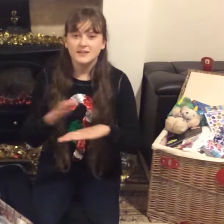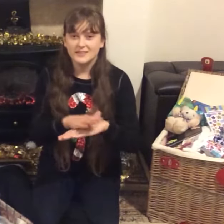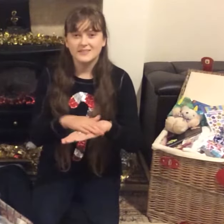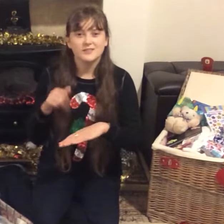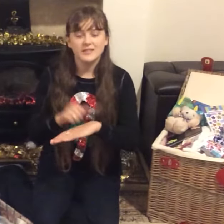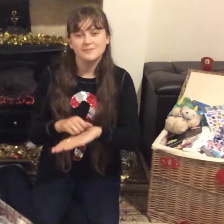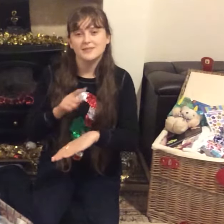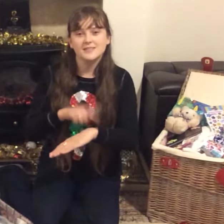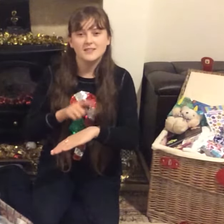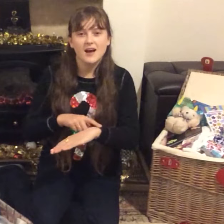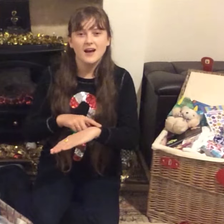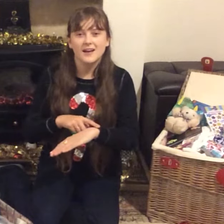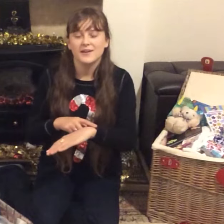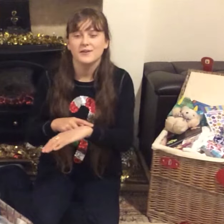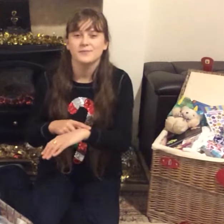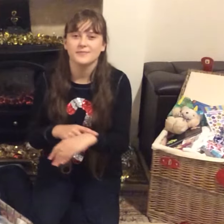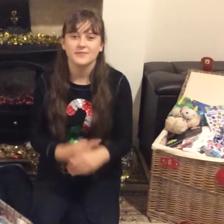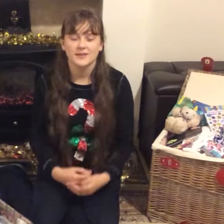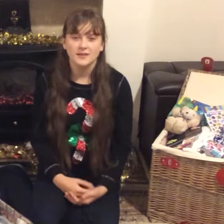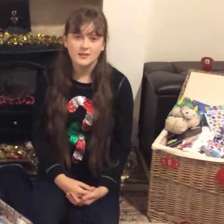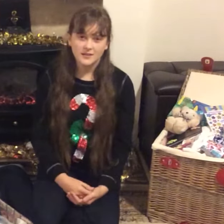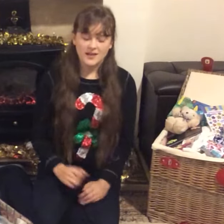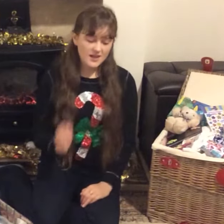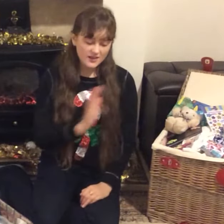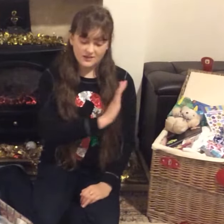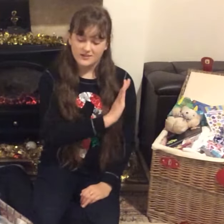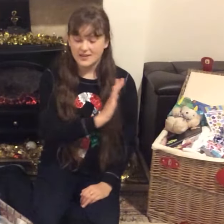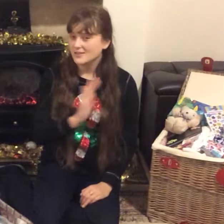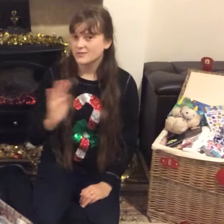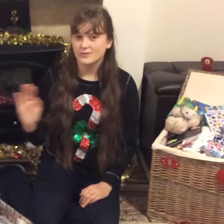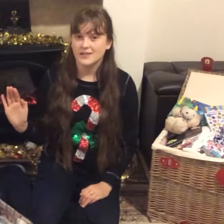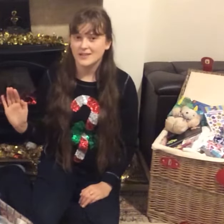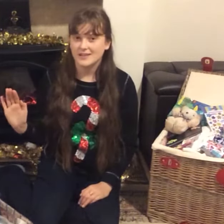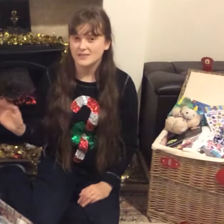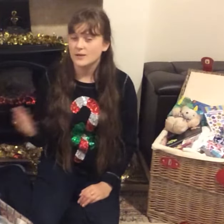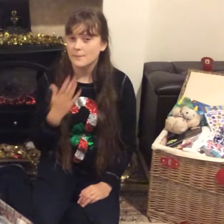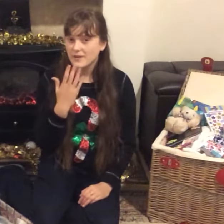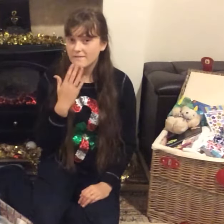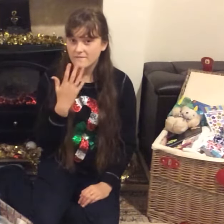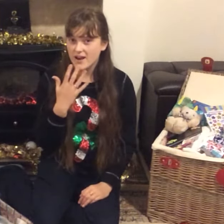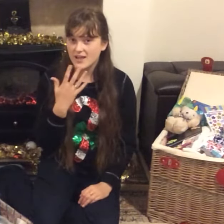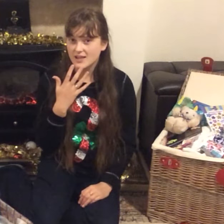It's Christmastime, there's no need to be afraid,